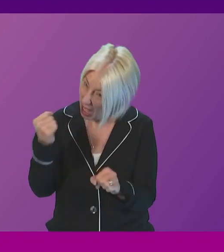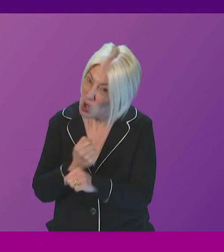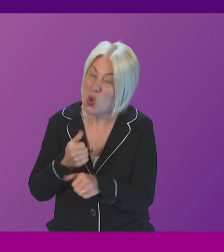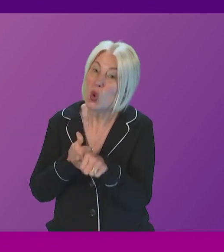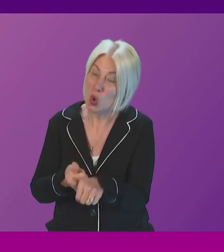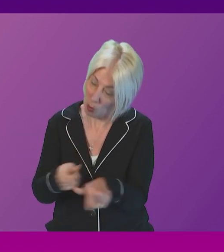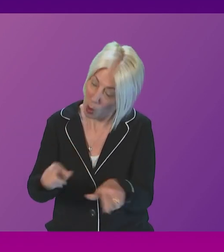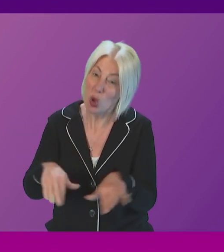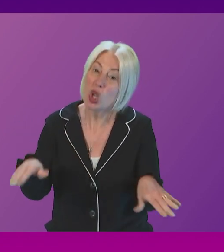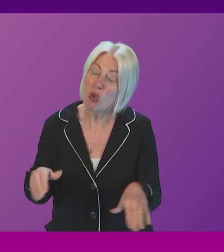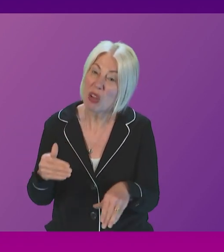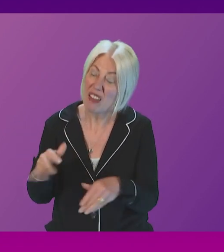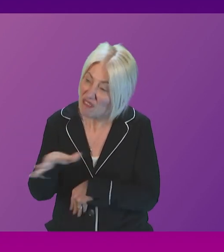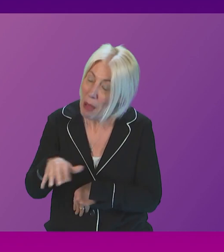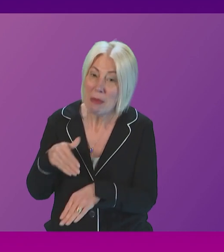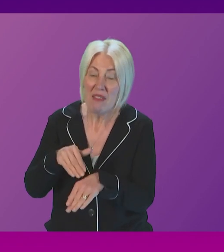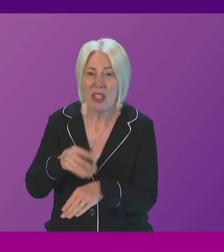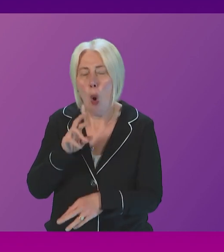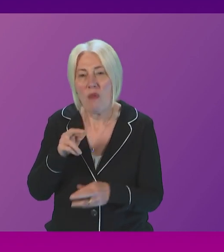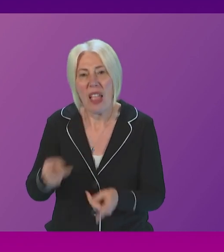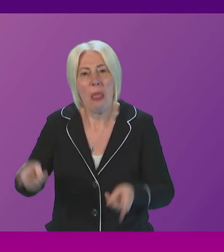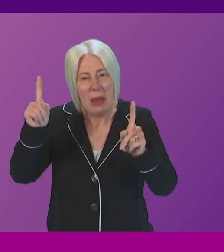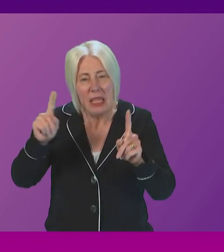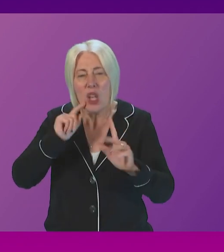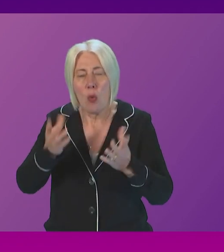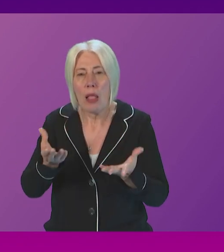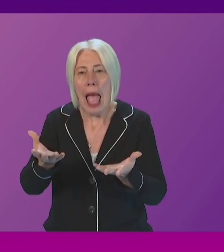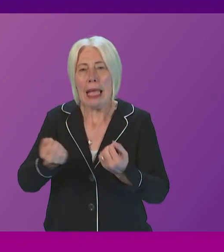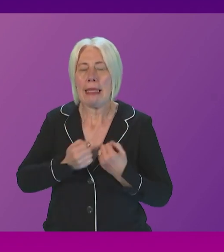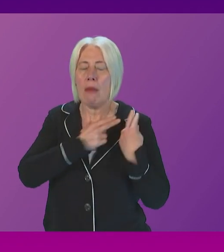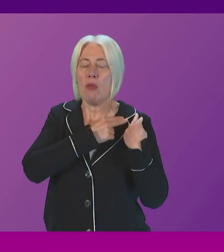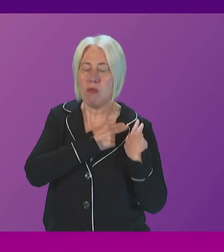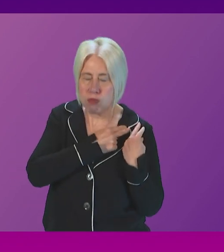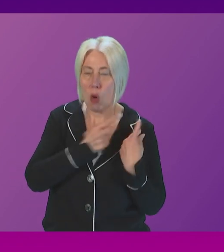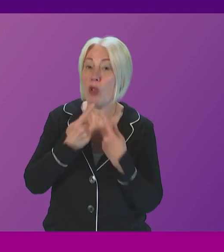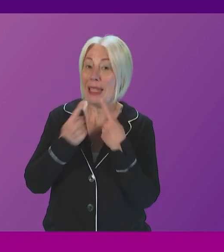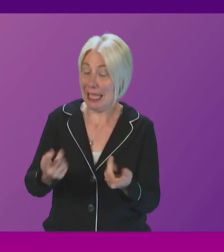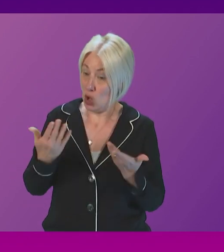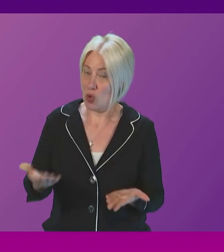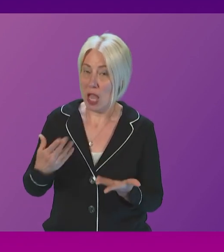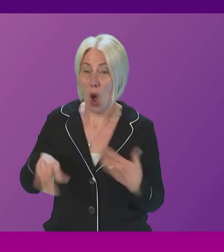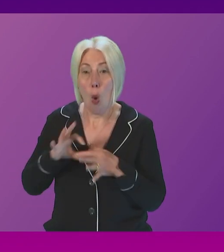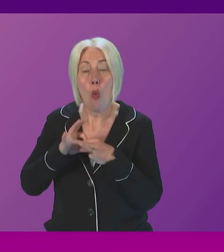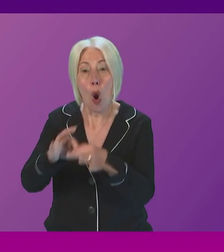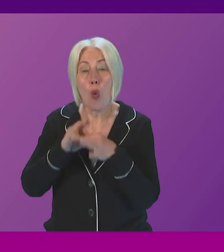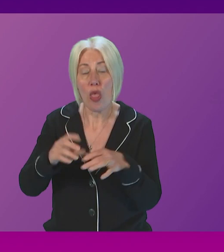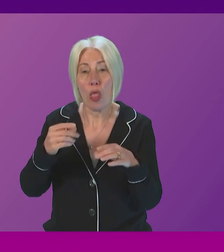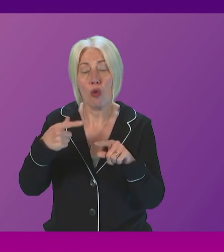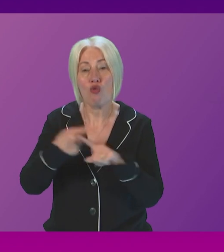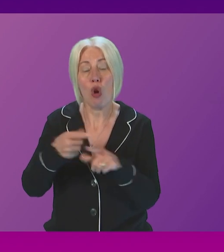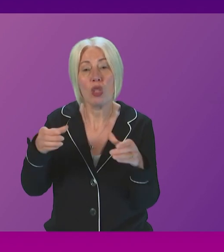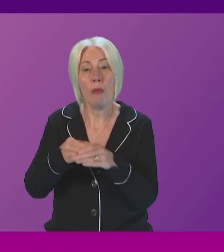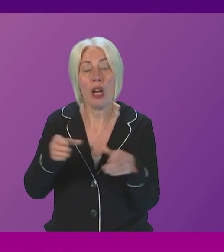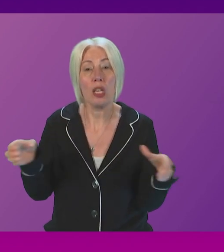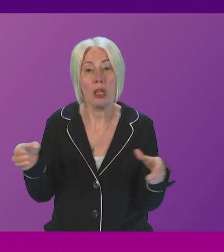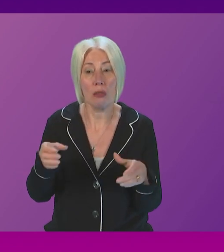and their families that have been affected. And I hope the Minister will take on board what's been raised here today and work with this cross-party group of